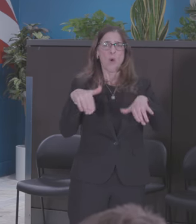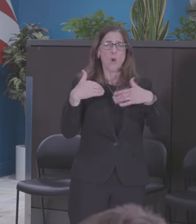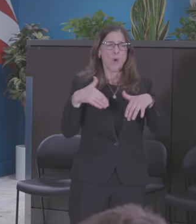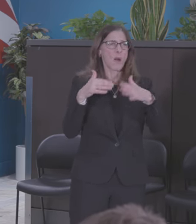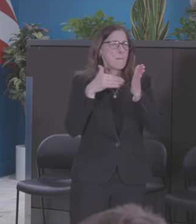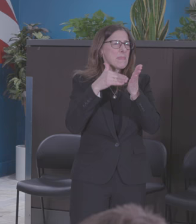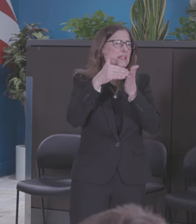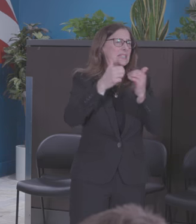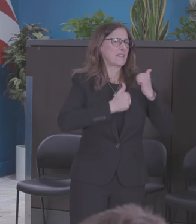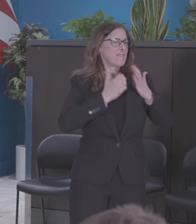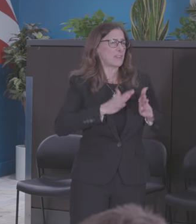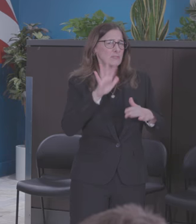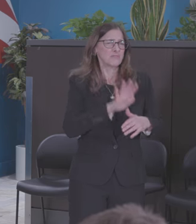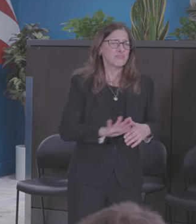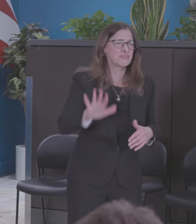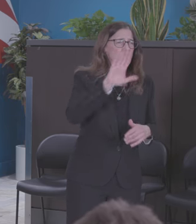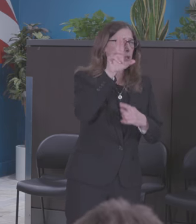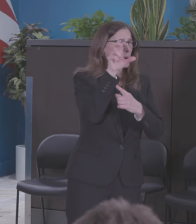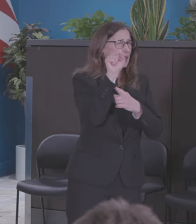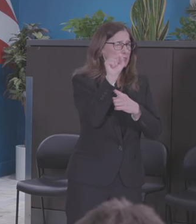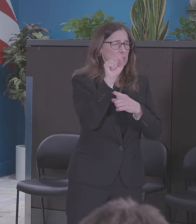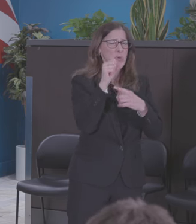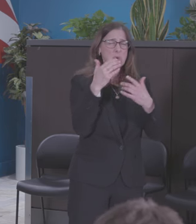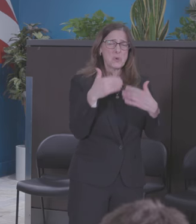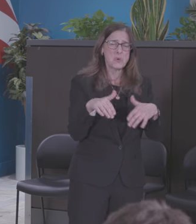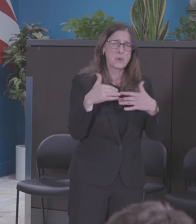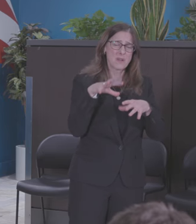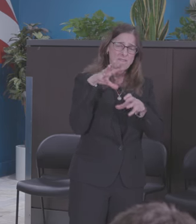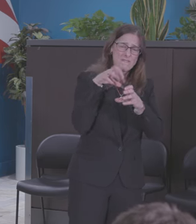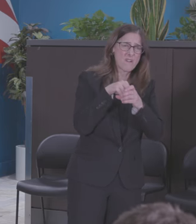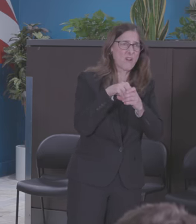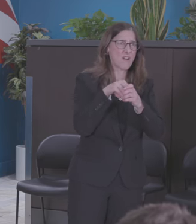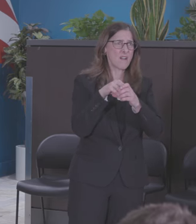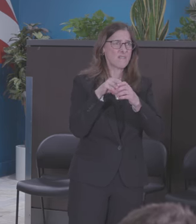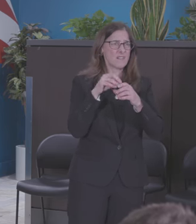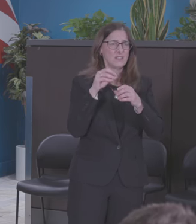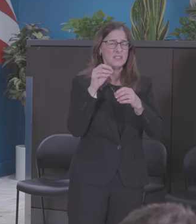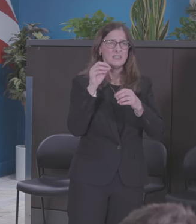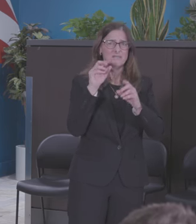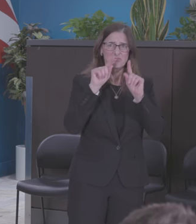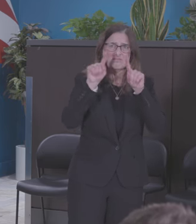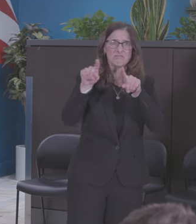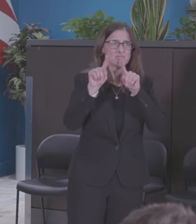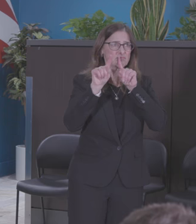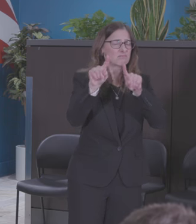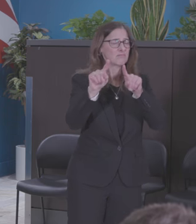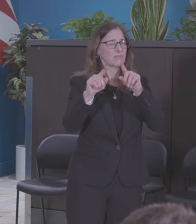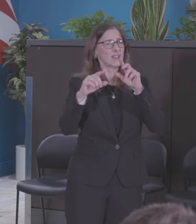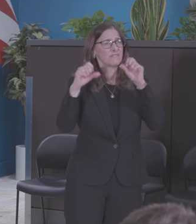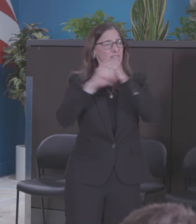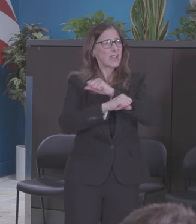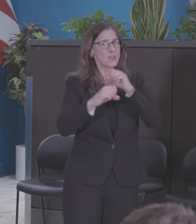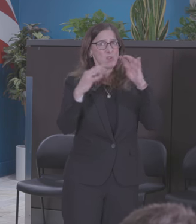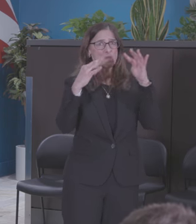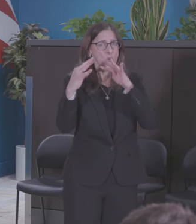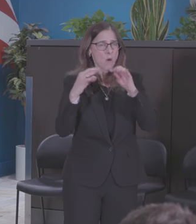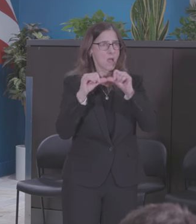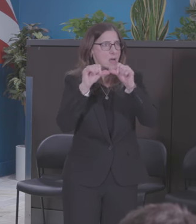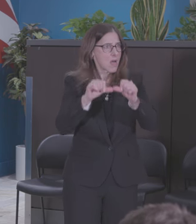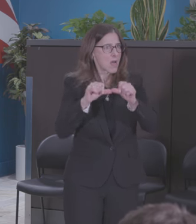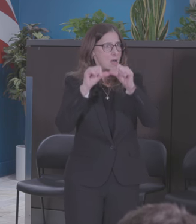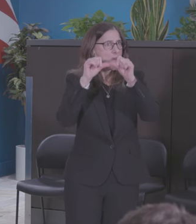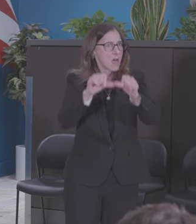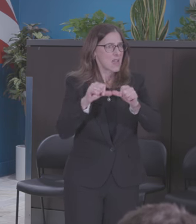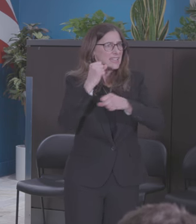this country who were serving multiple tours of duty. I remember one of my last visits to Afghanistan,